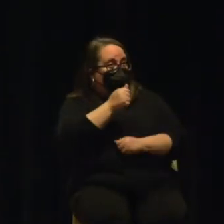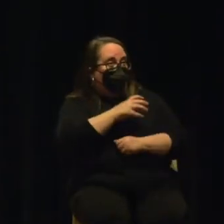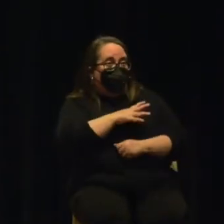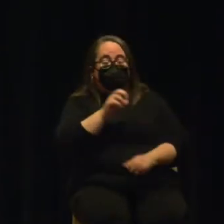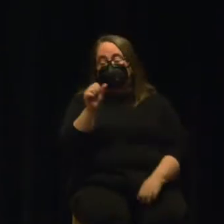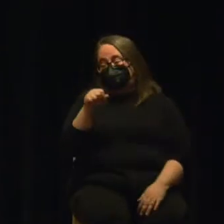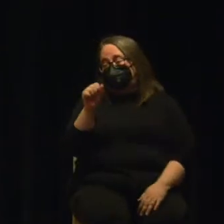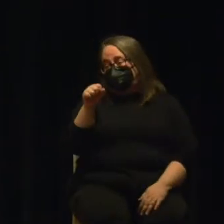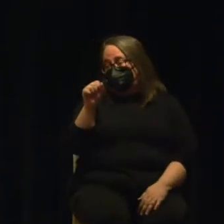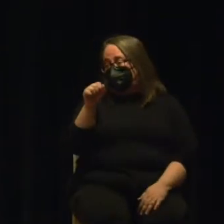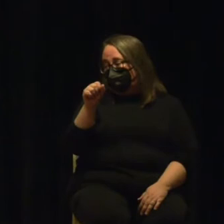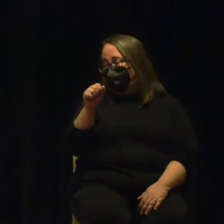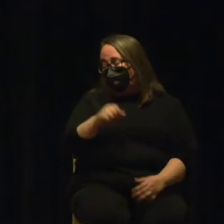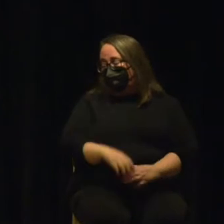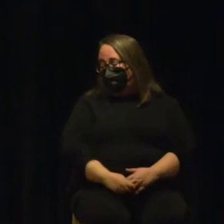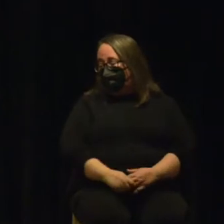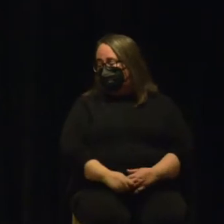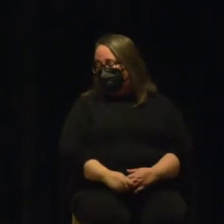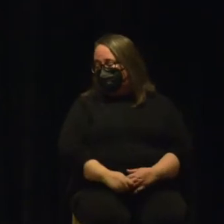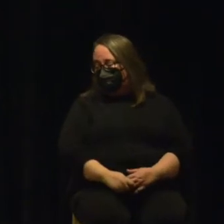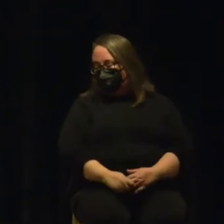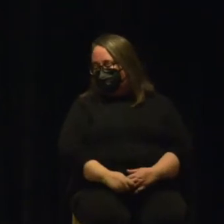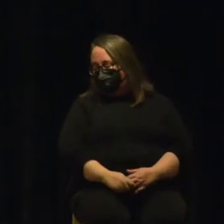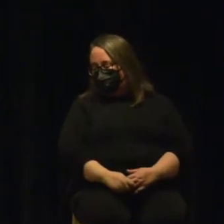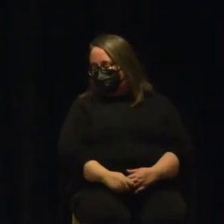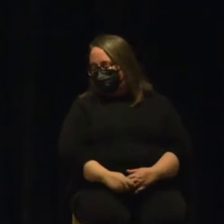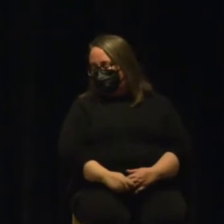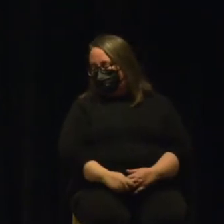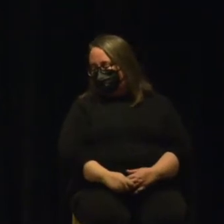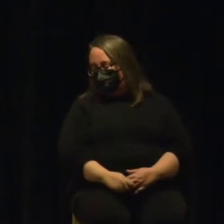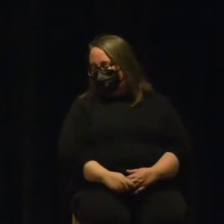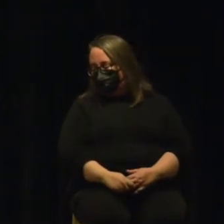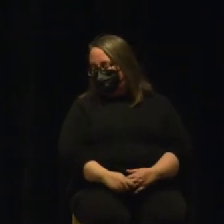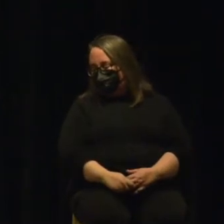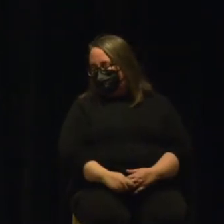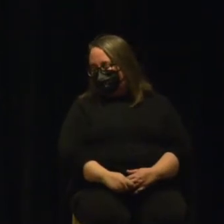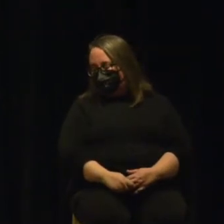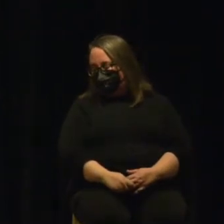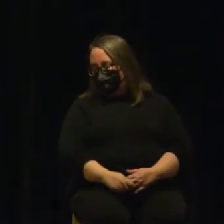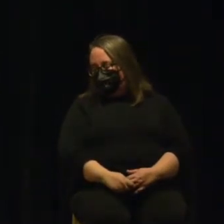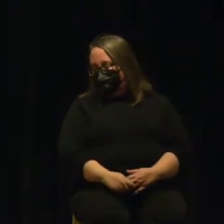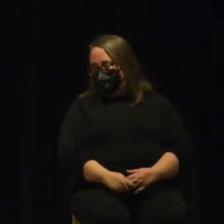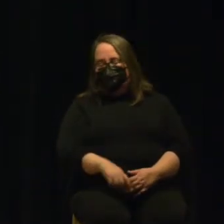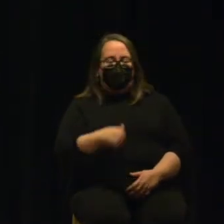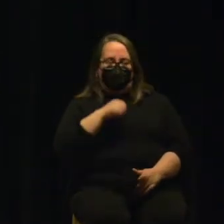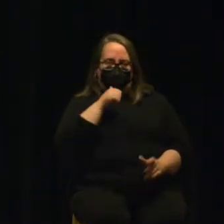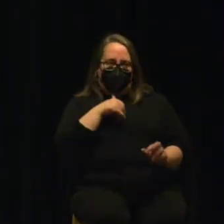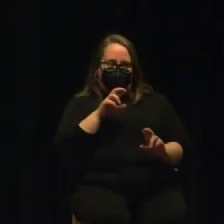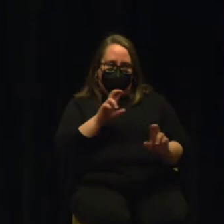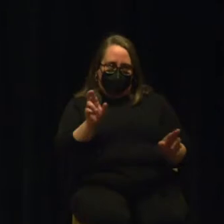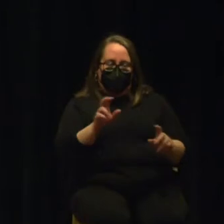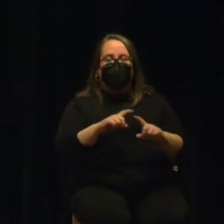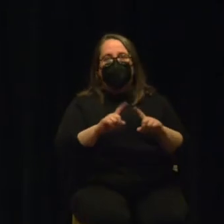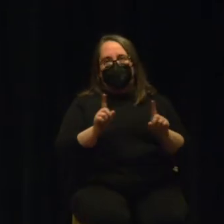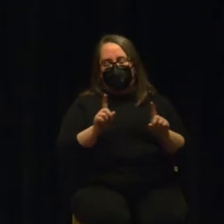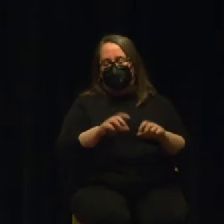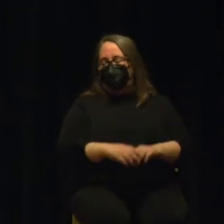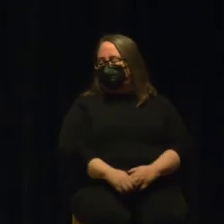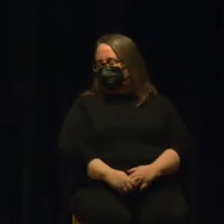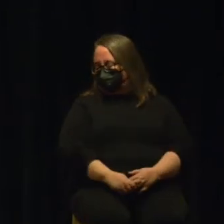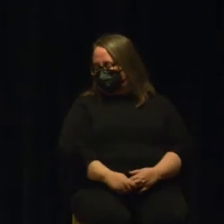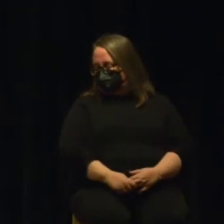too. He just looks like, I can't. I know, I'm thinking I don't have it queued up, otherwise I would share, but